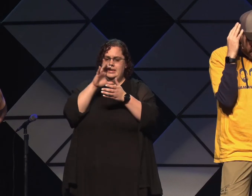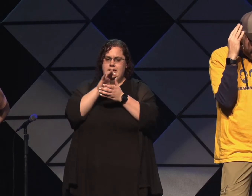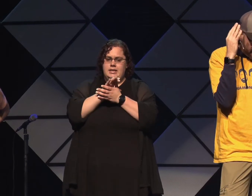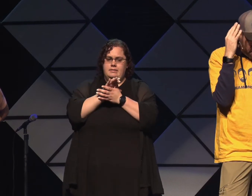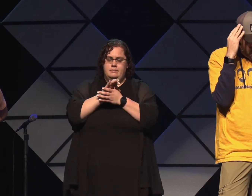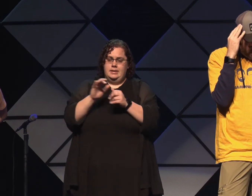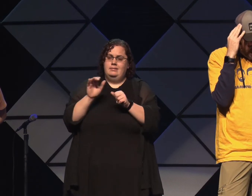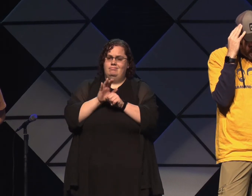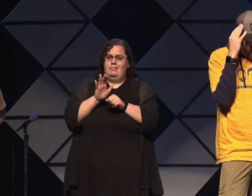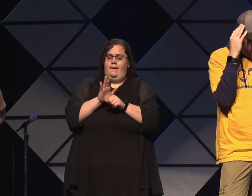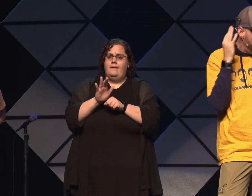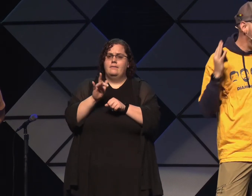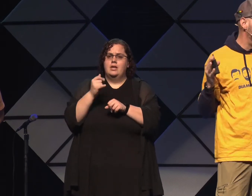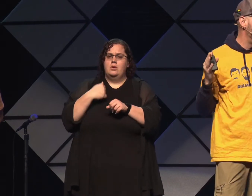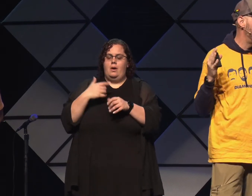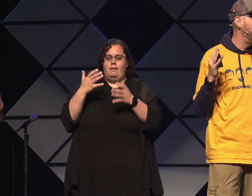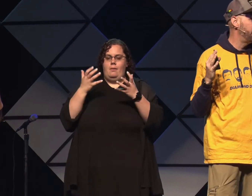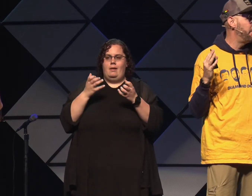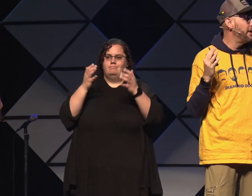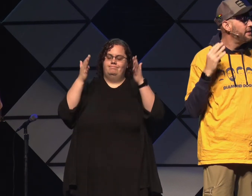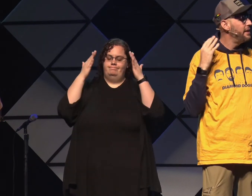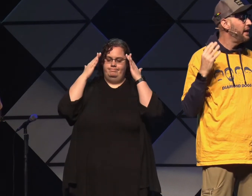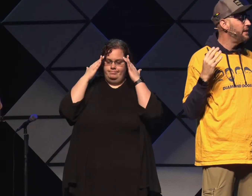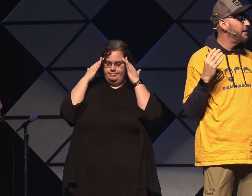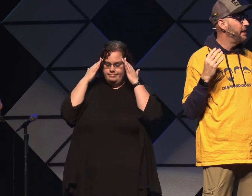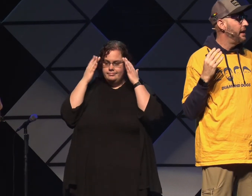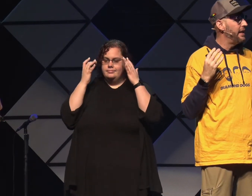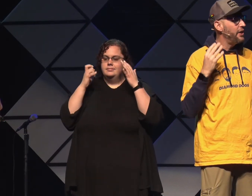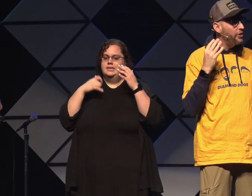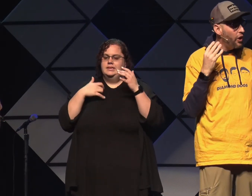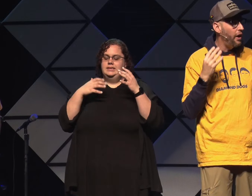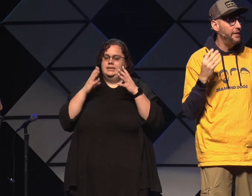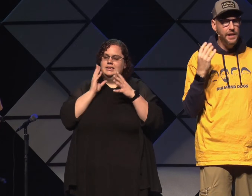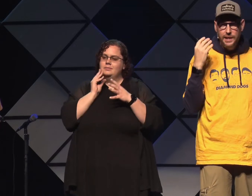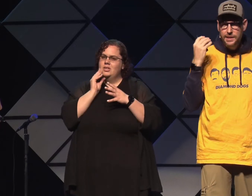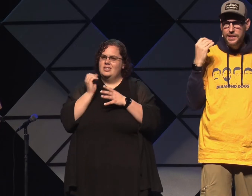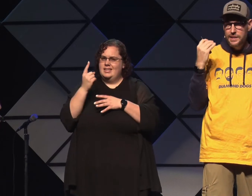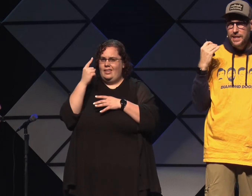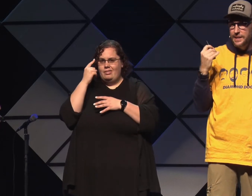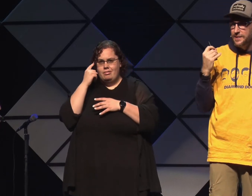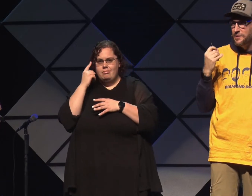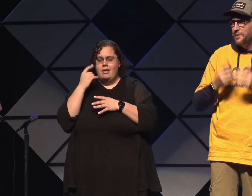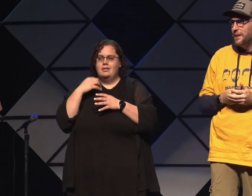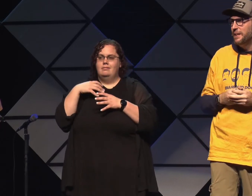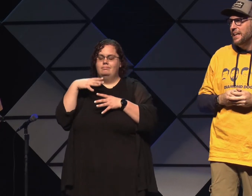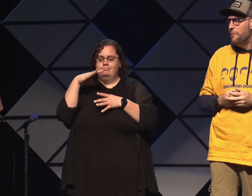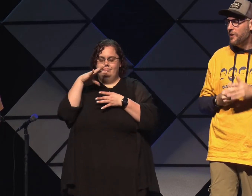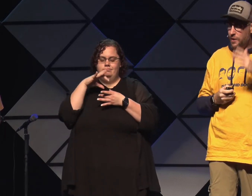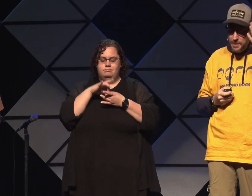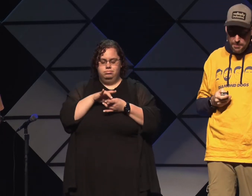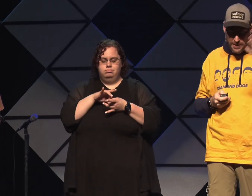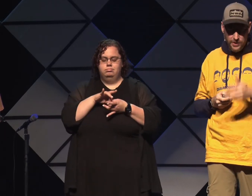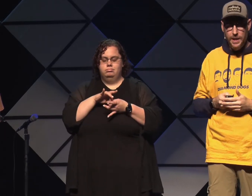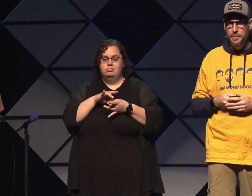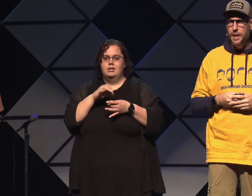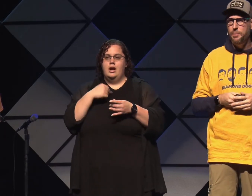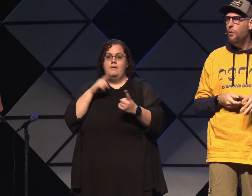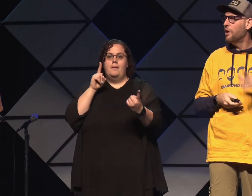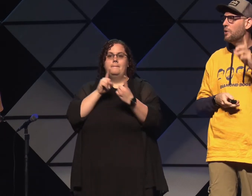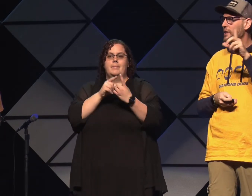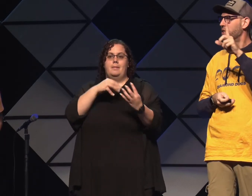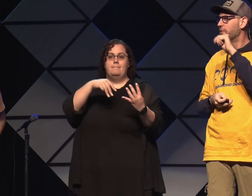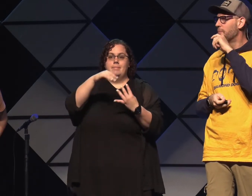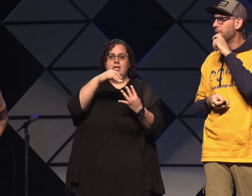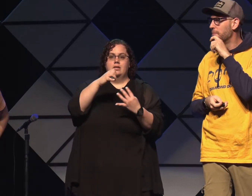you want to put your hands on your head to experience it as a thought that needs to sink in, right? And we've got our Meet and Mingle coming up.